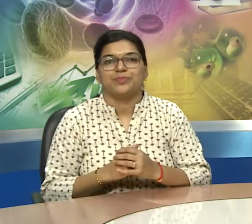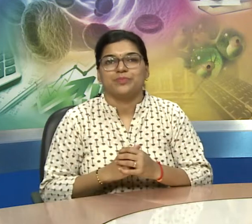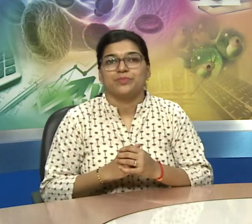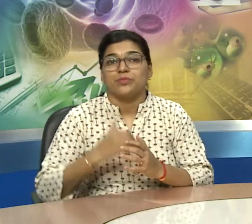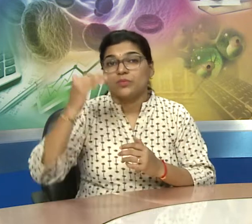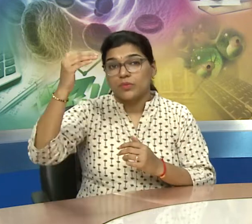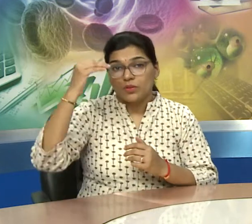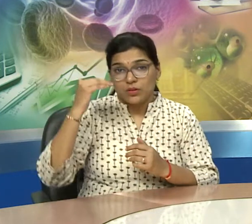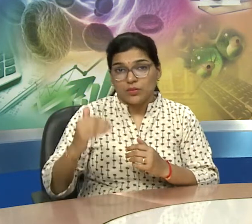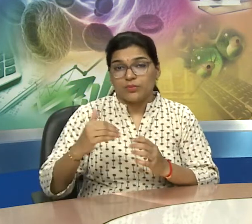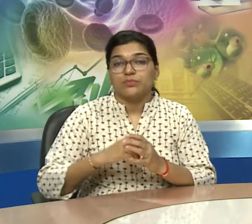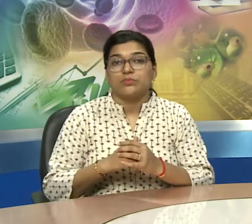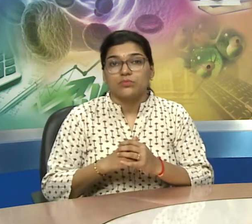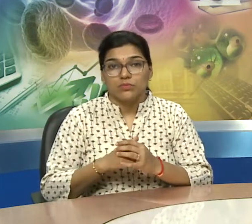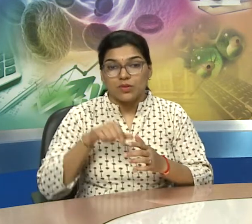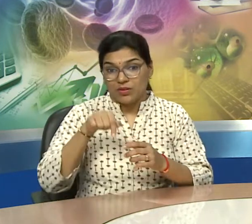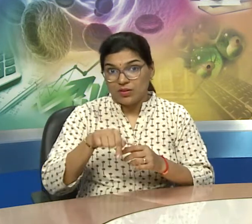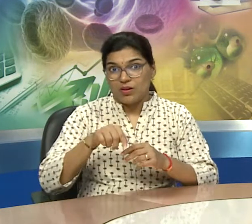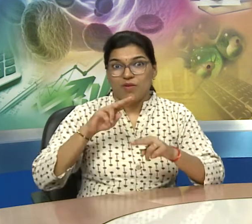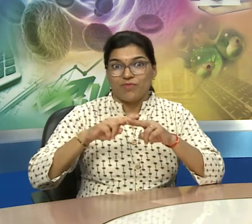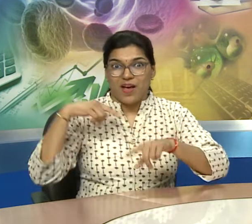to growth of industrialization.